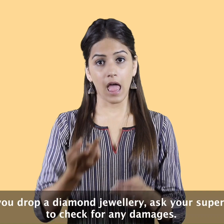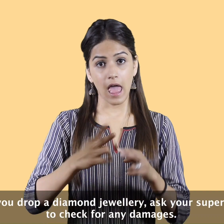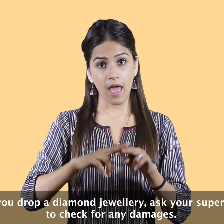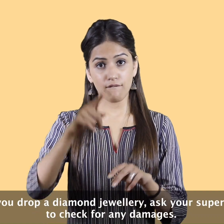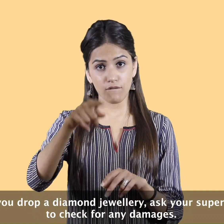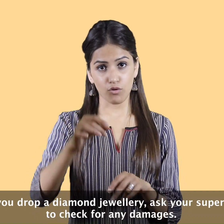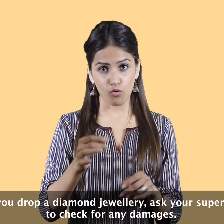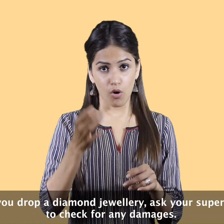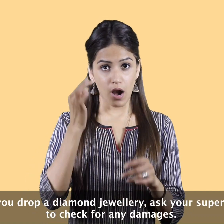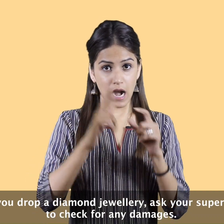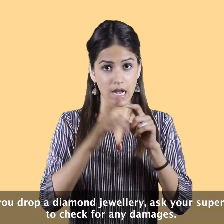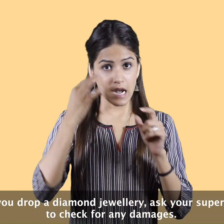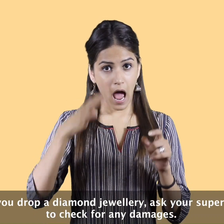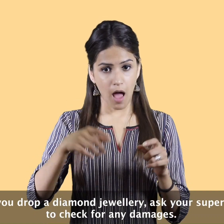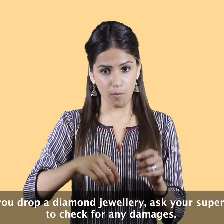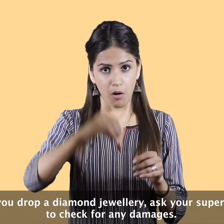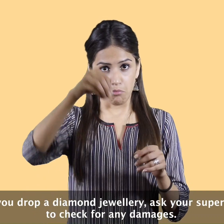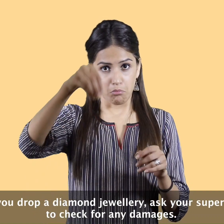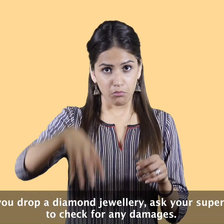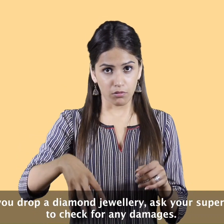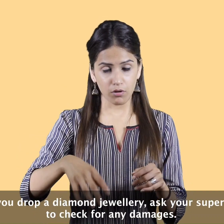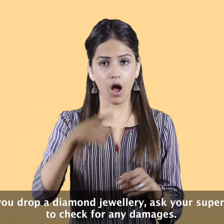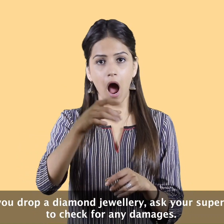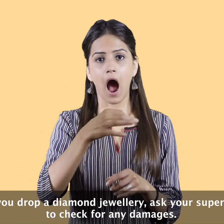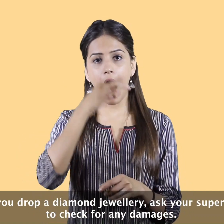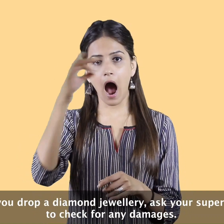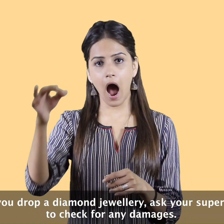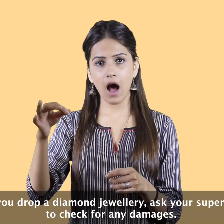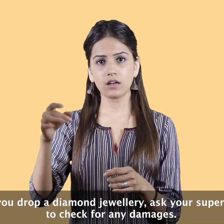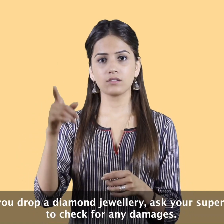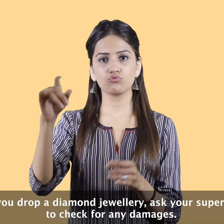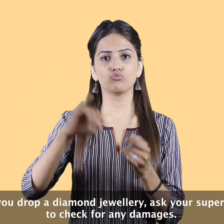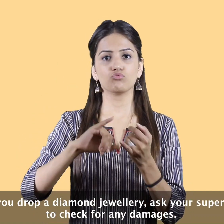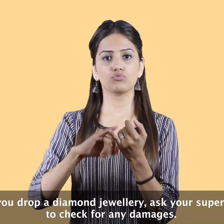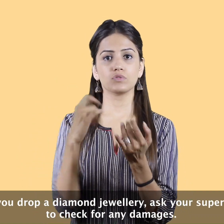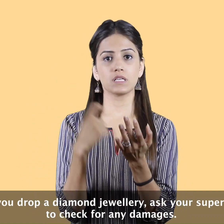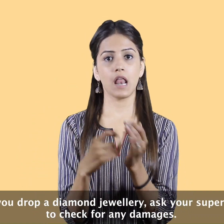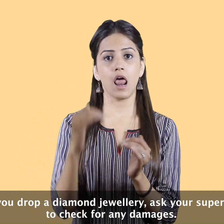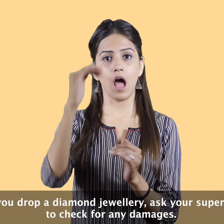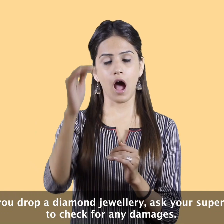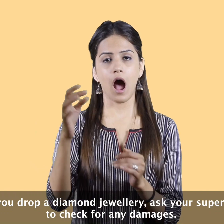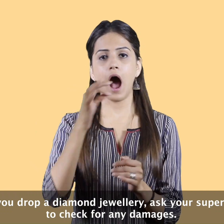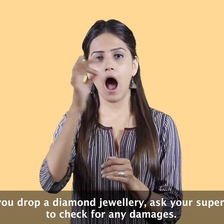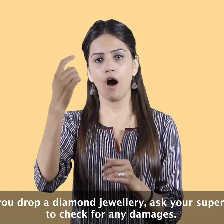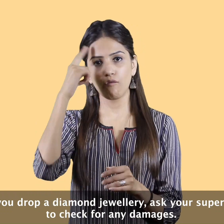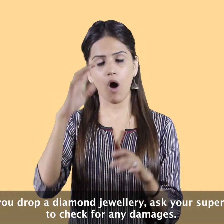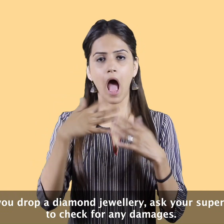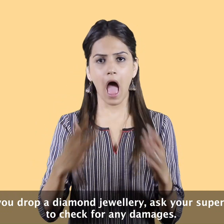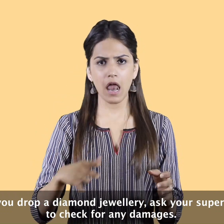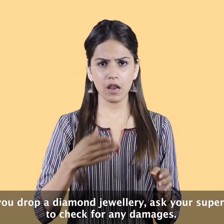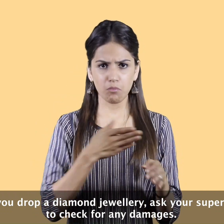If you drop a diamond jewelry, ask your supervisor to check for any damages.